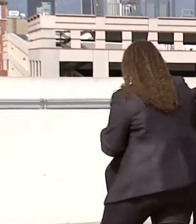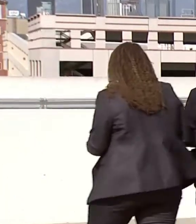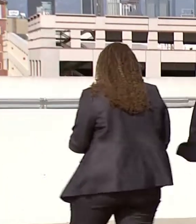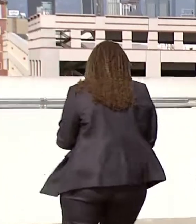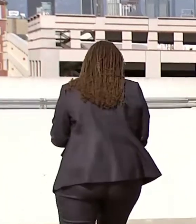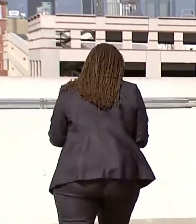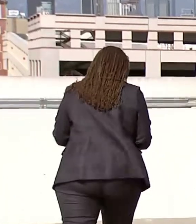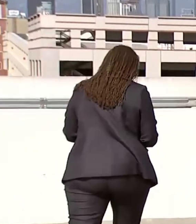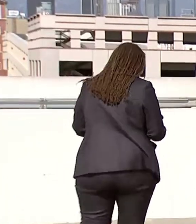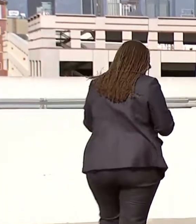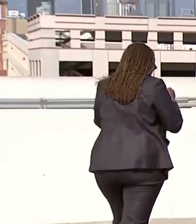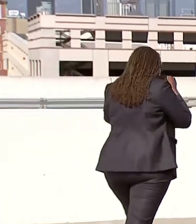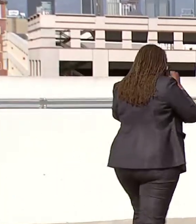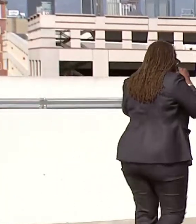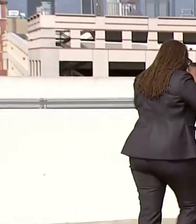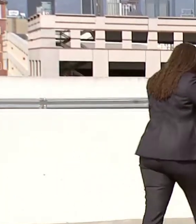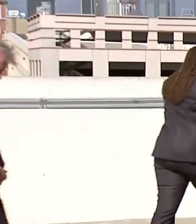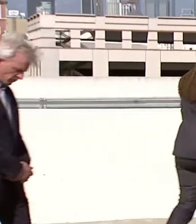Thank you. Appreciate you.